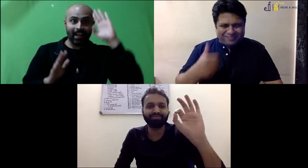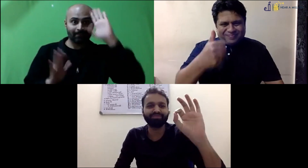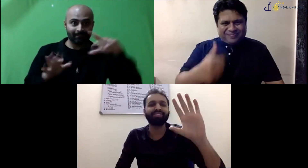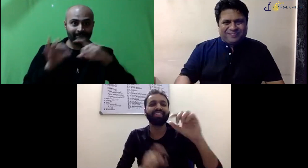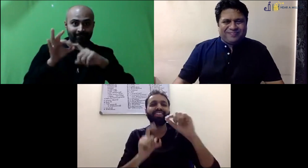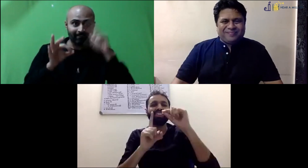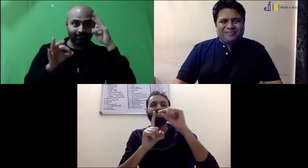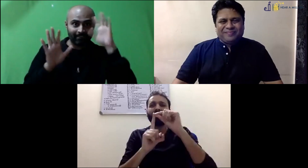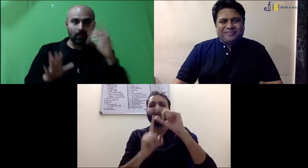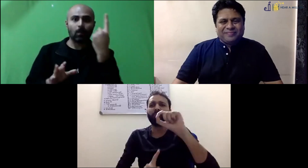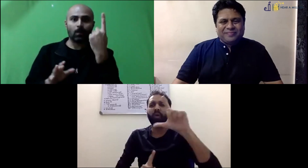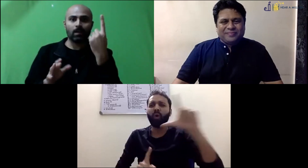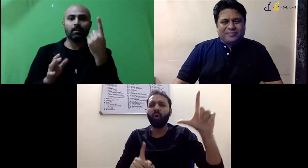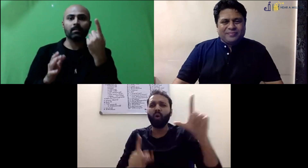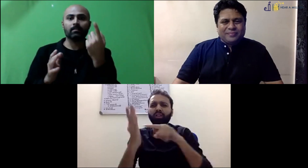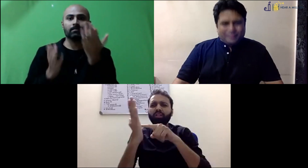Hello, Sunil.